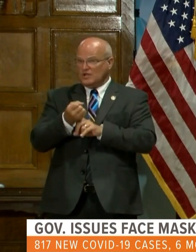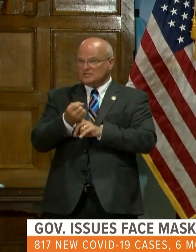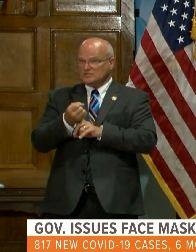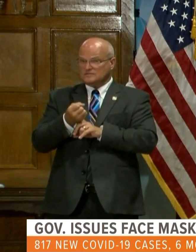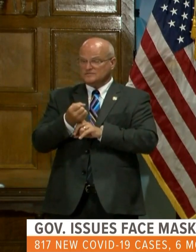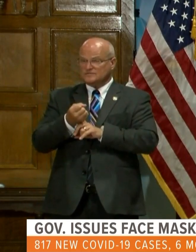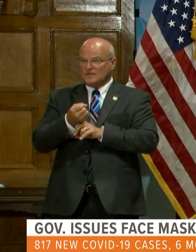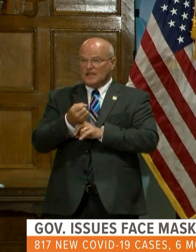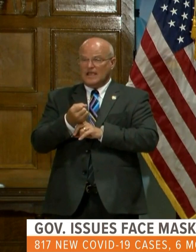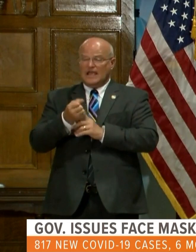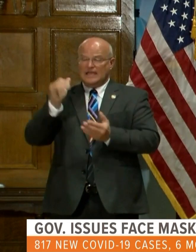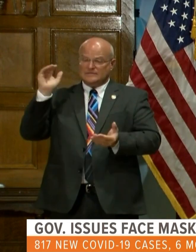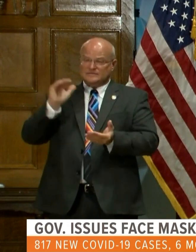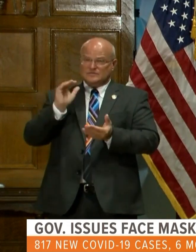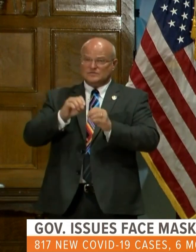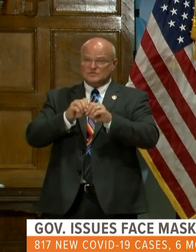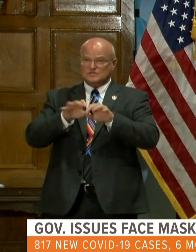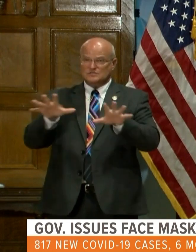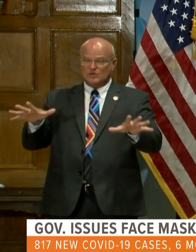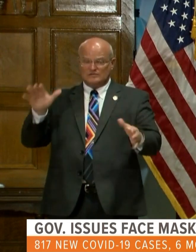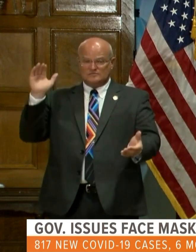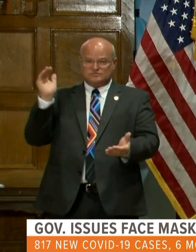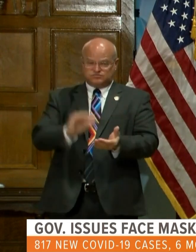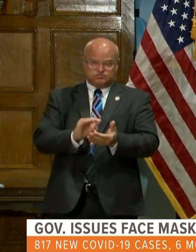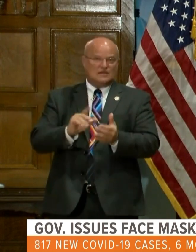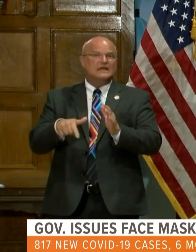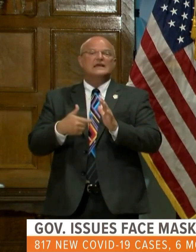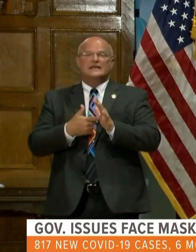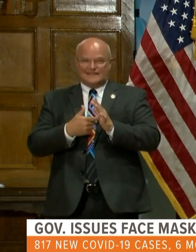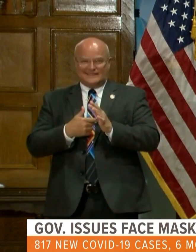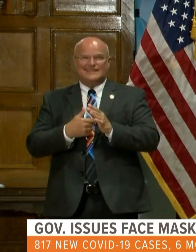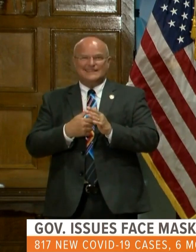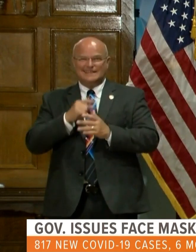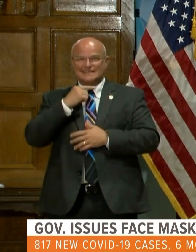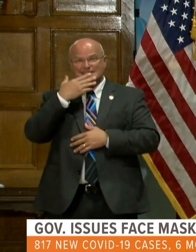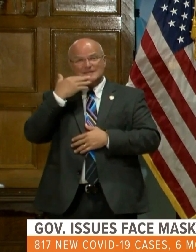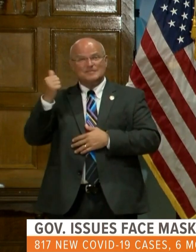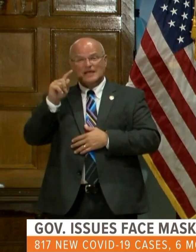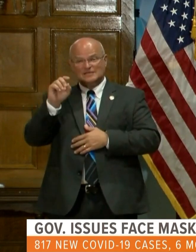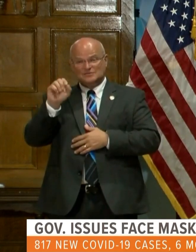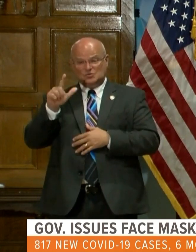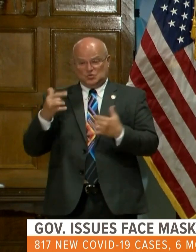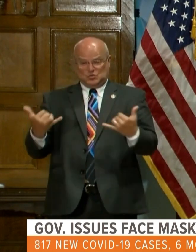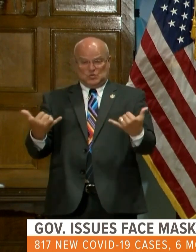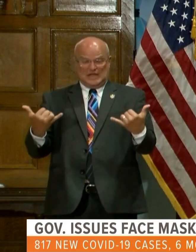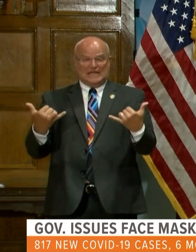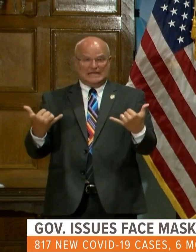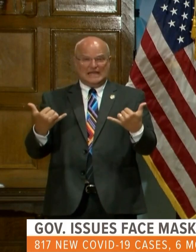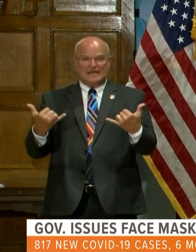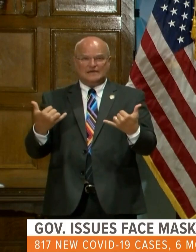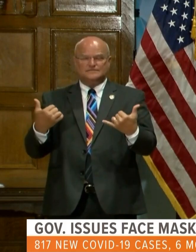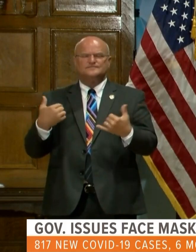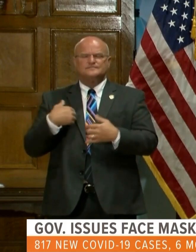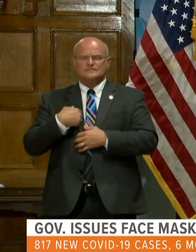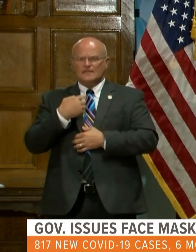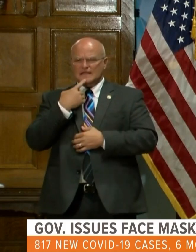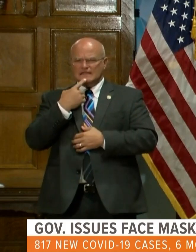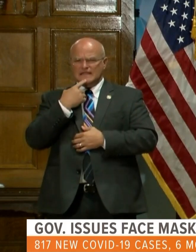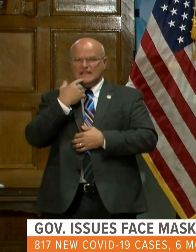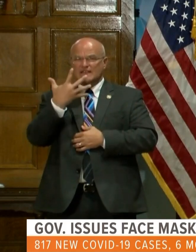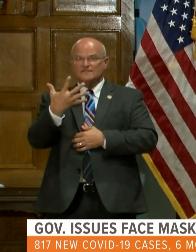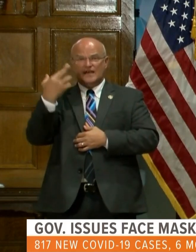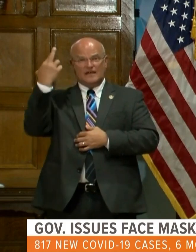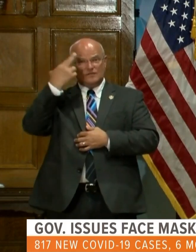situation and to reduce the spread. This is the best tool right now. I articulated 5